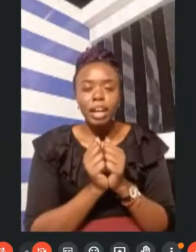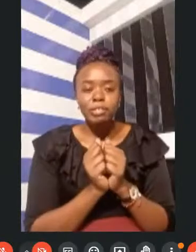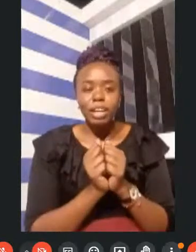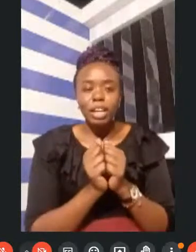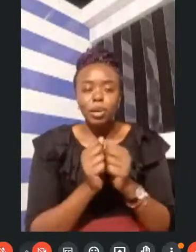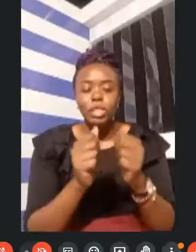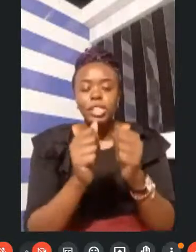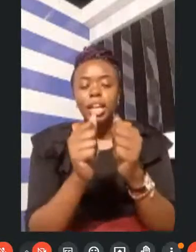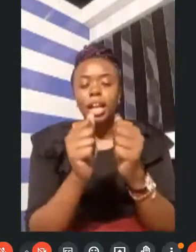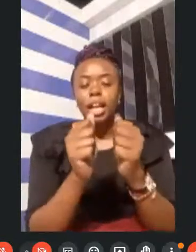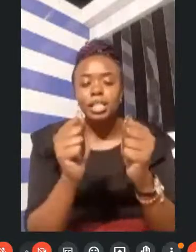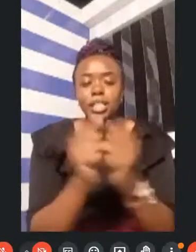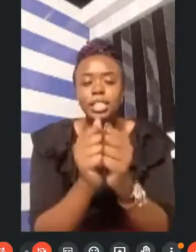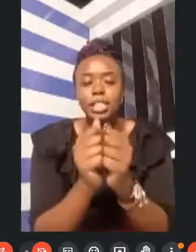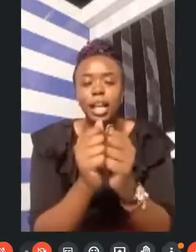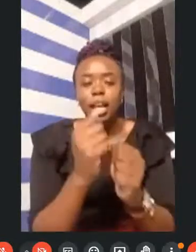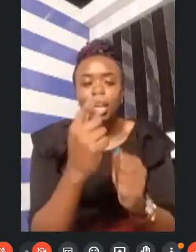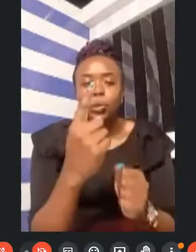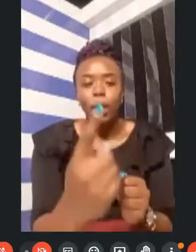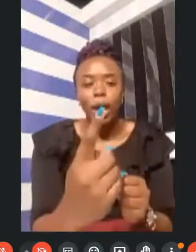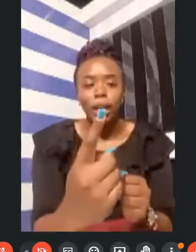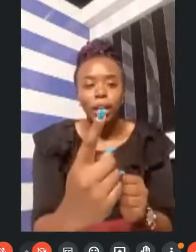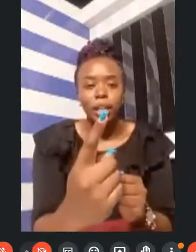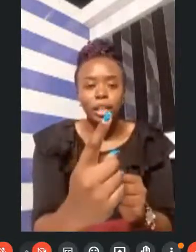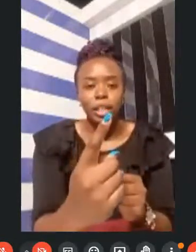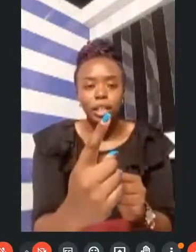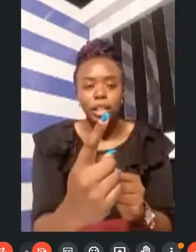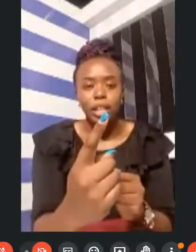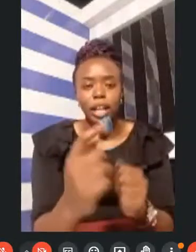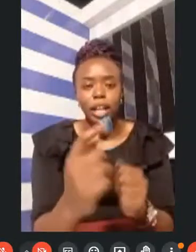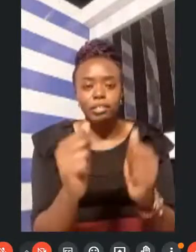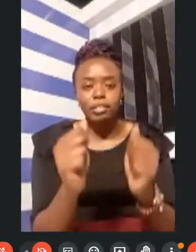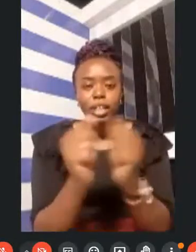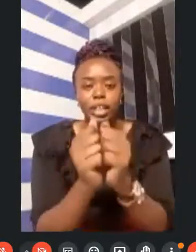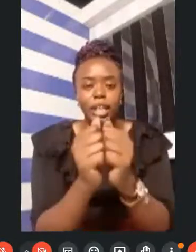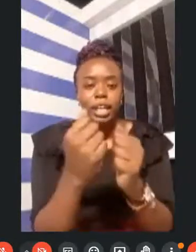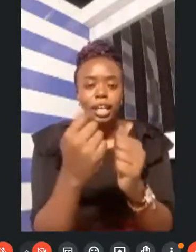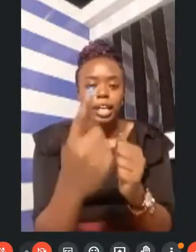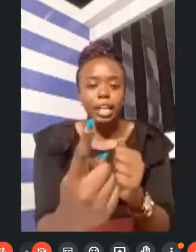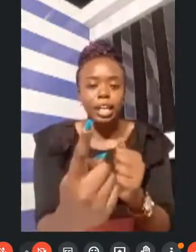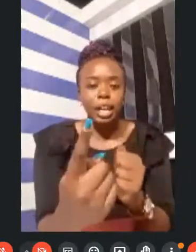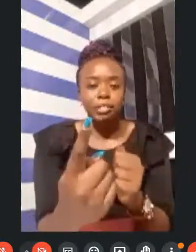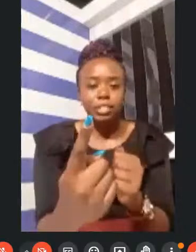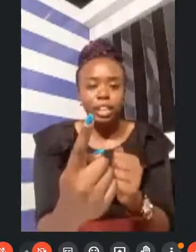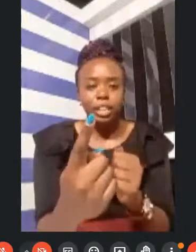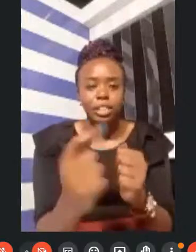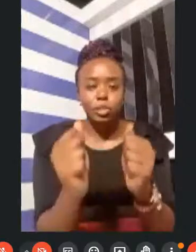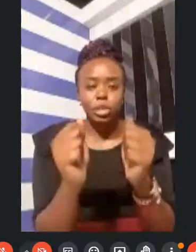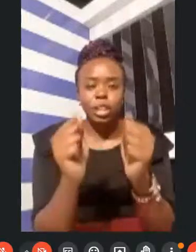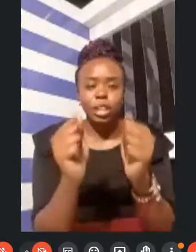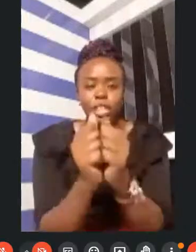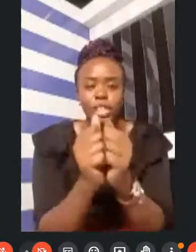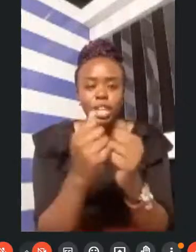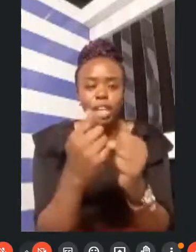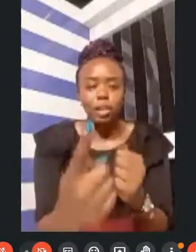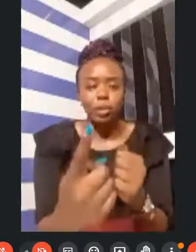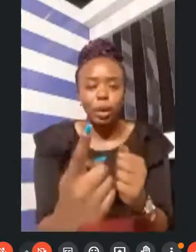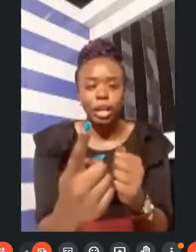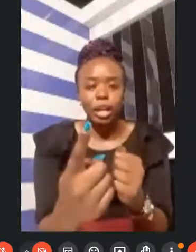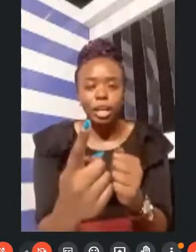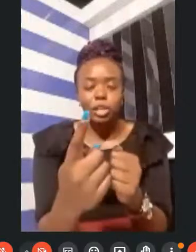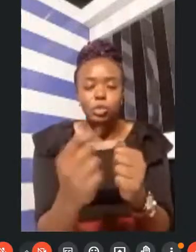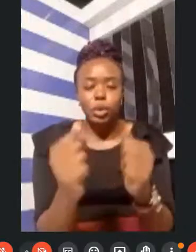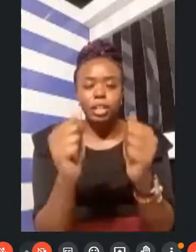So 11 we sign as 10 and 1. 11. 11. So 11, 10